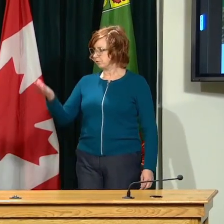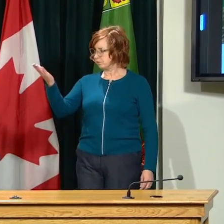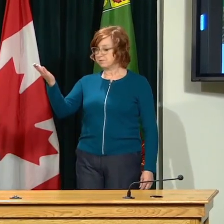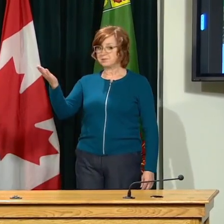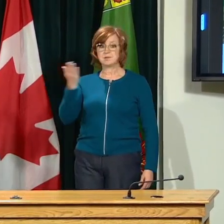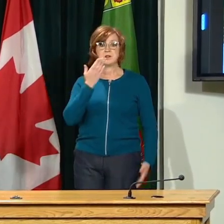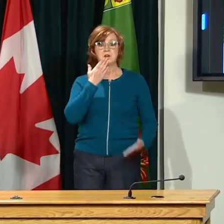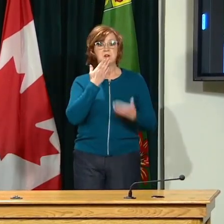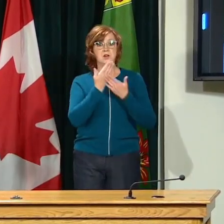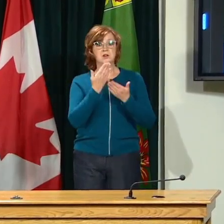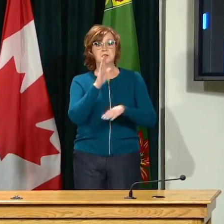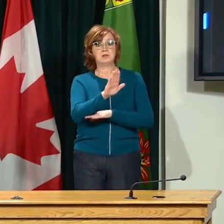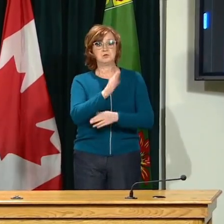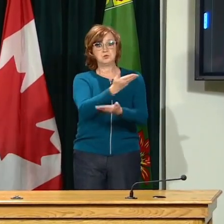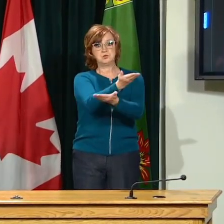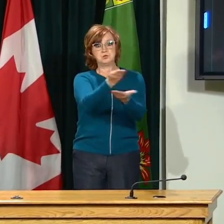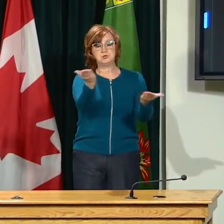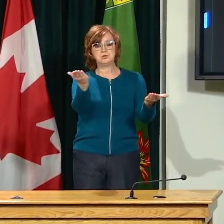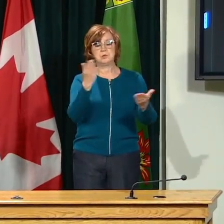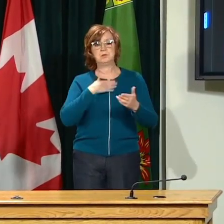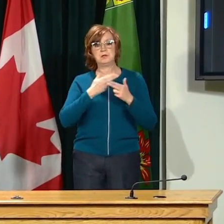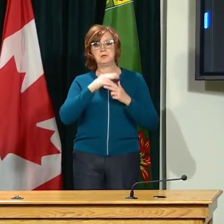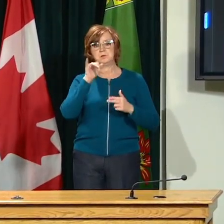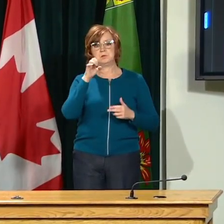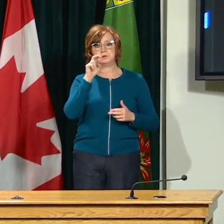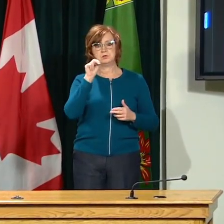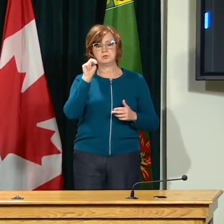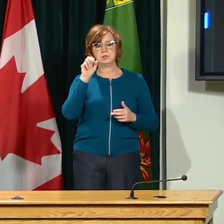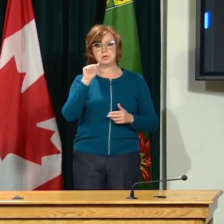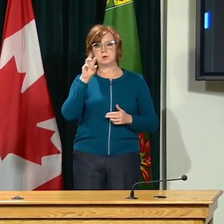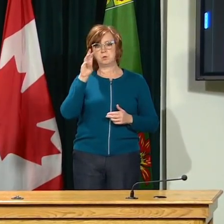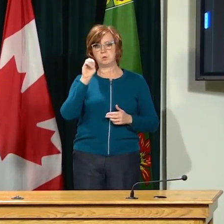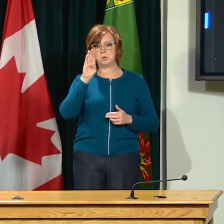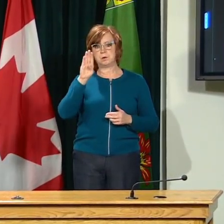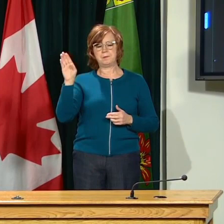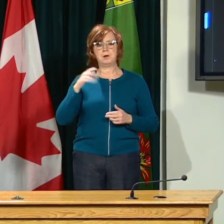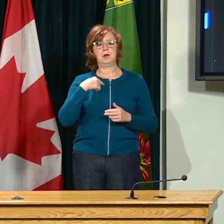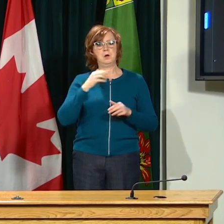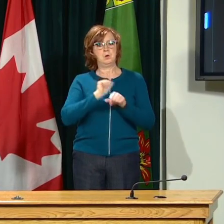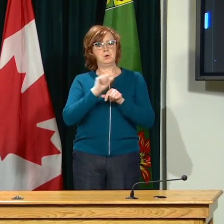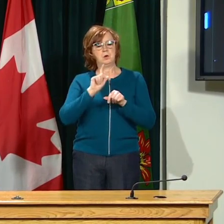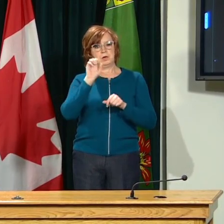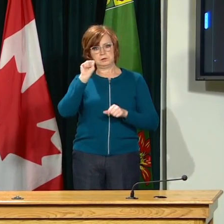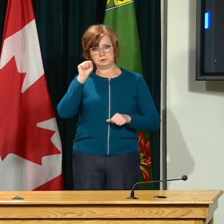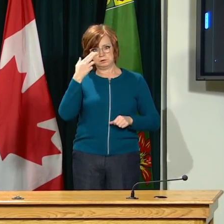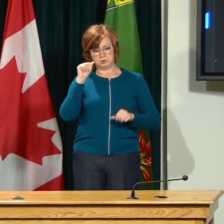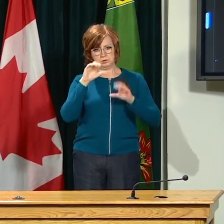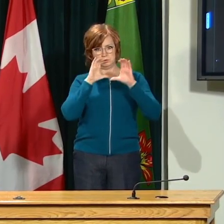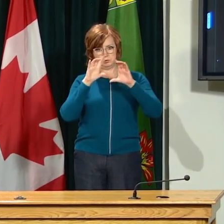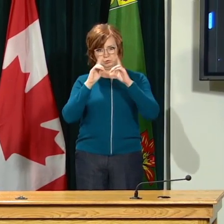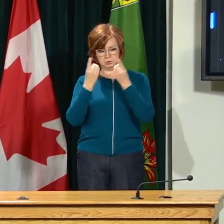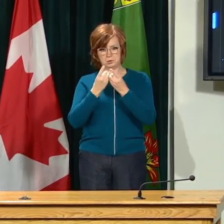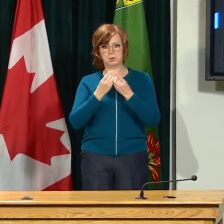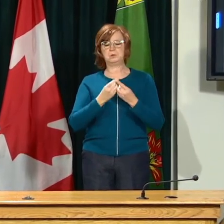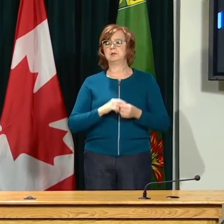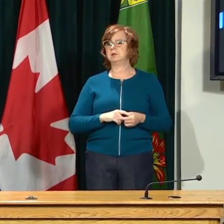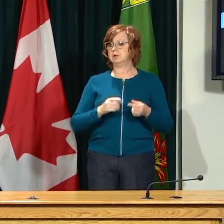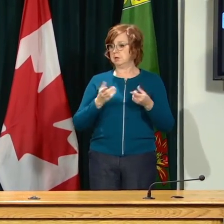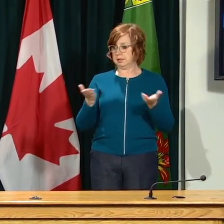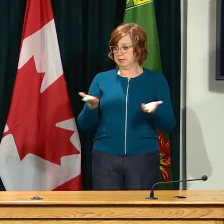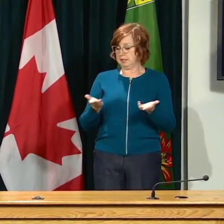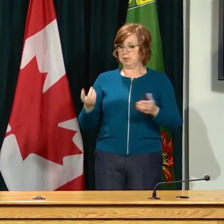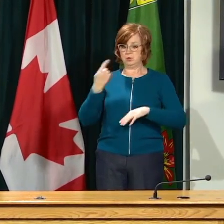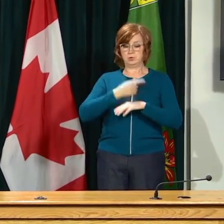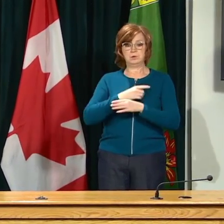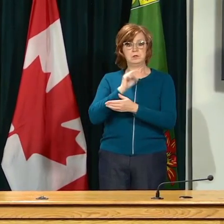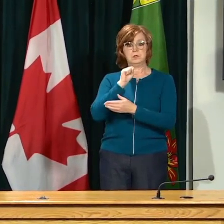Good afternoon, everybody. My name is Jenna Webb. I work with SHA Communications, and I'll be moderating the call this afternoon. In the room with me is our